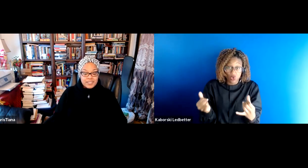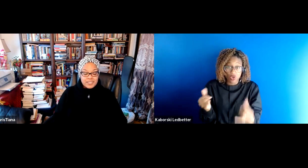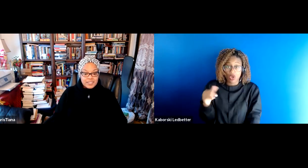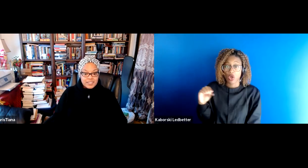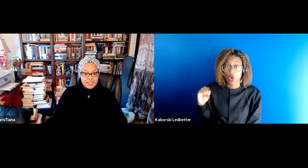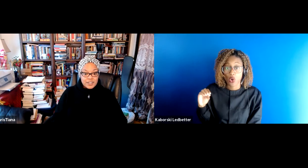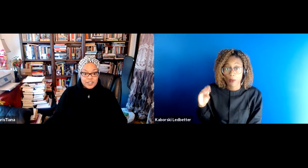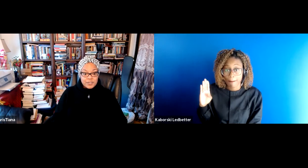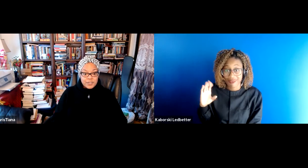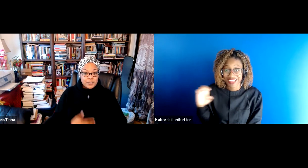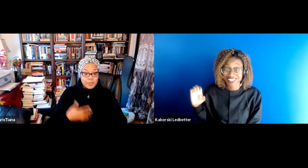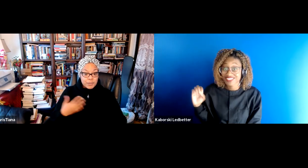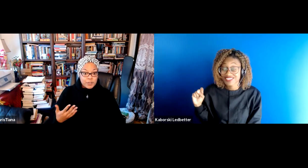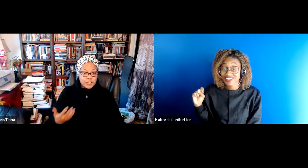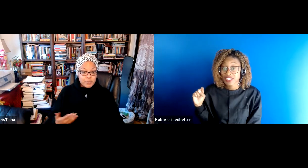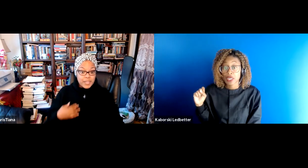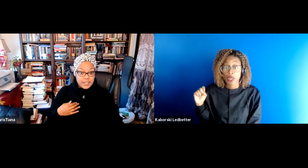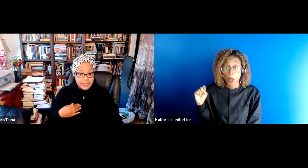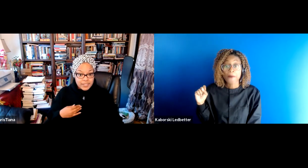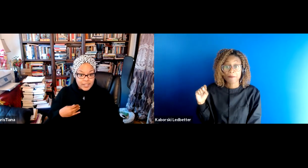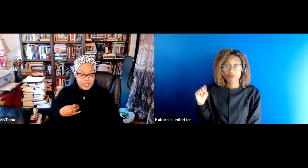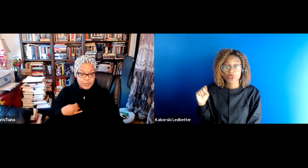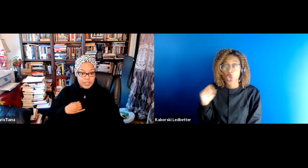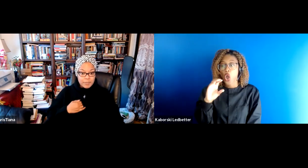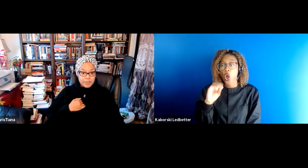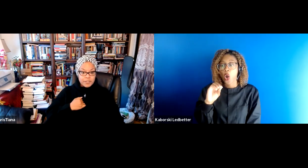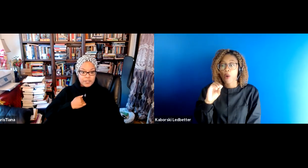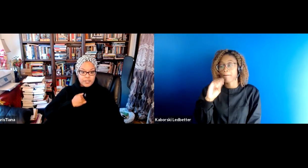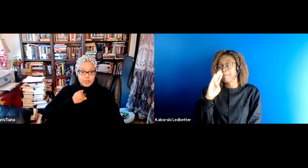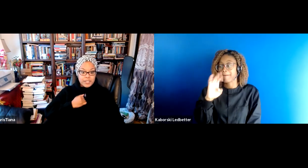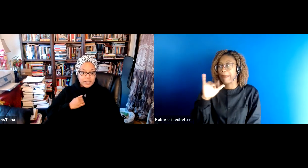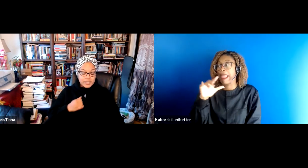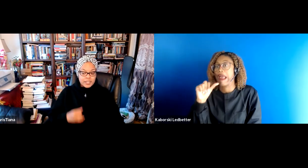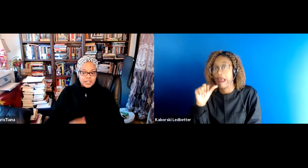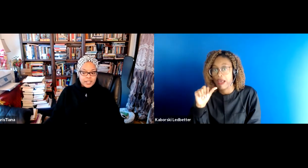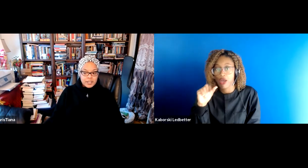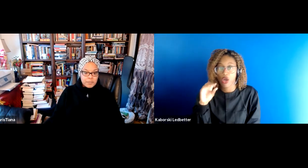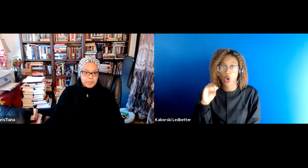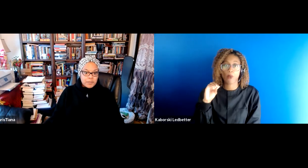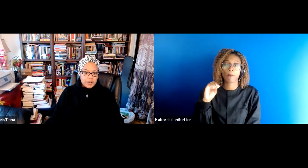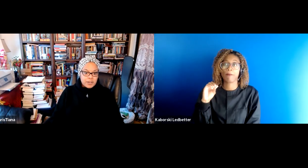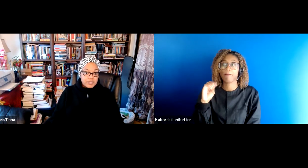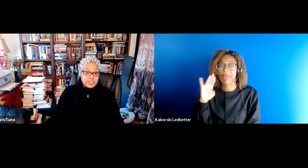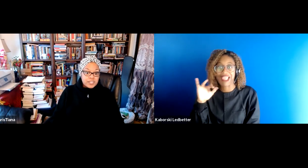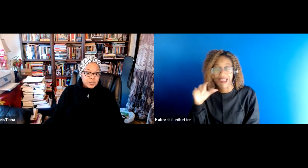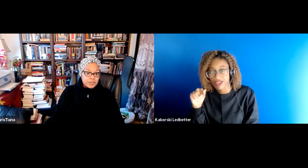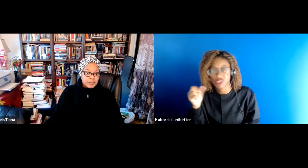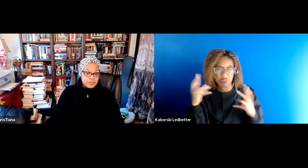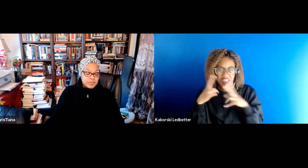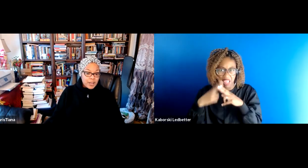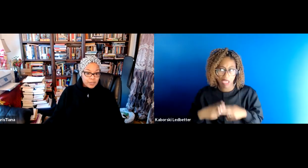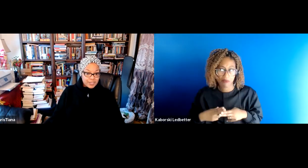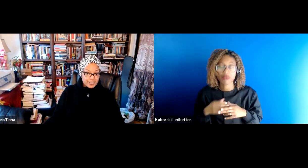Obis are the Obeah, what they might be called Obia, are